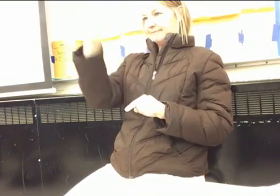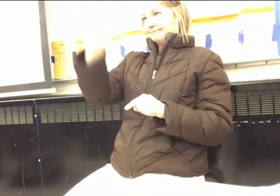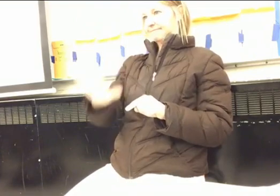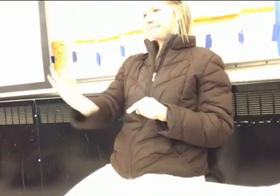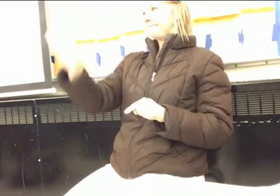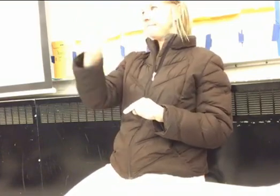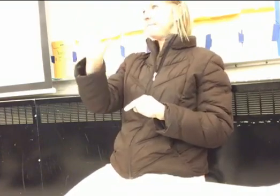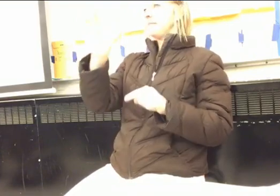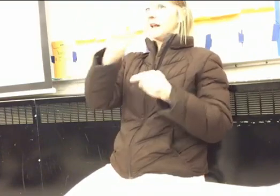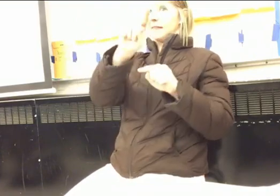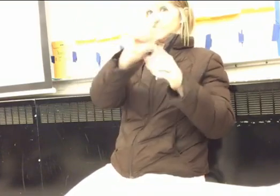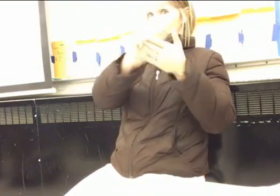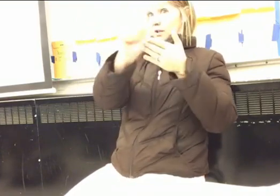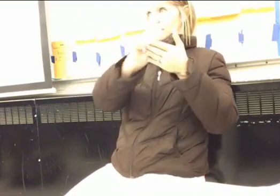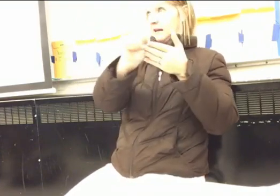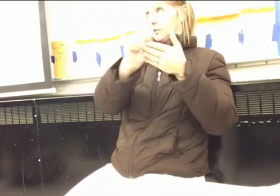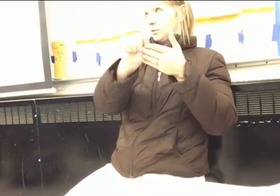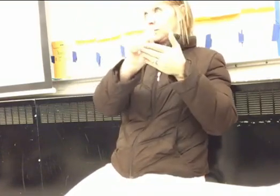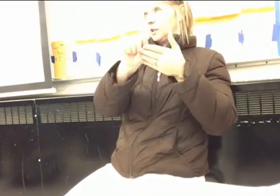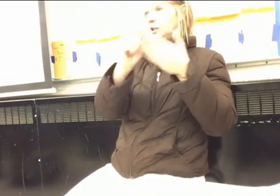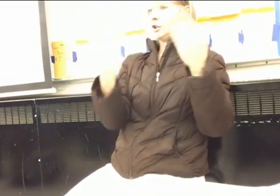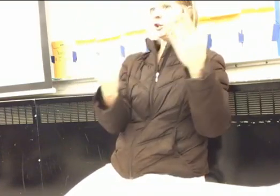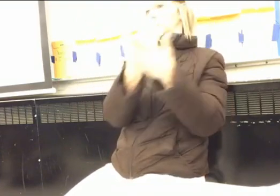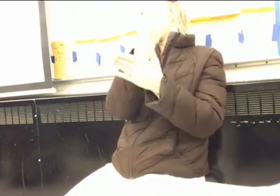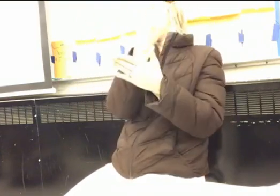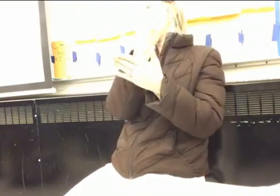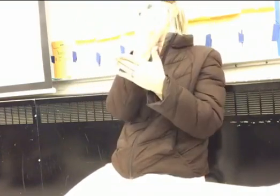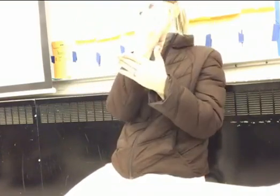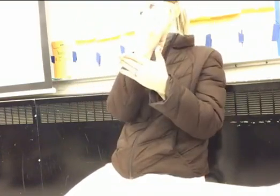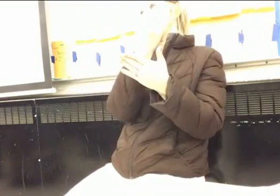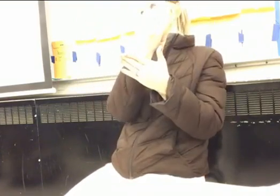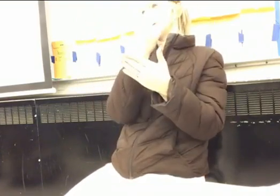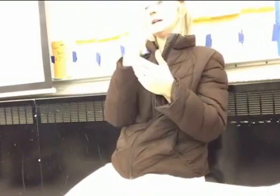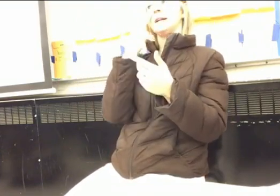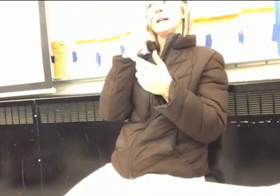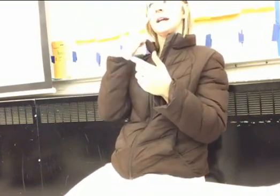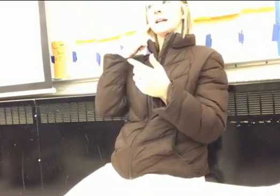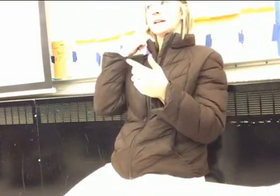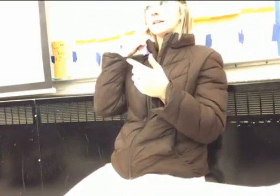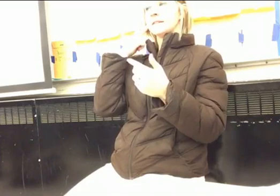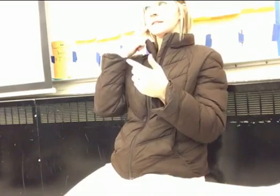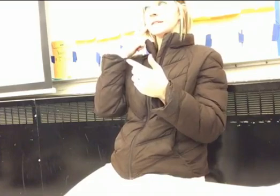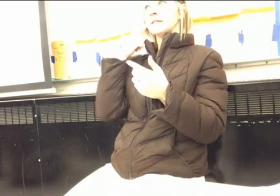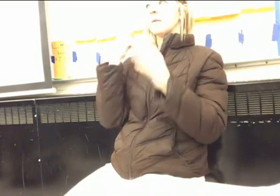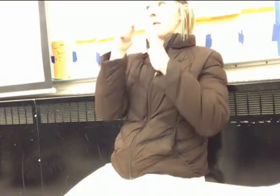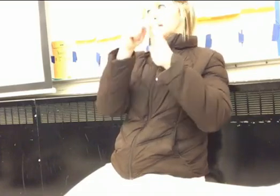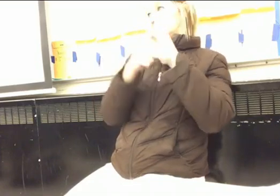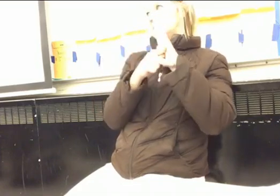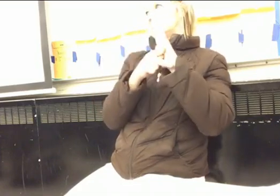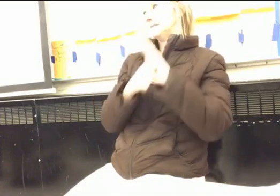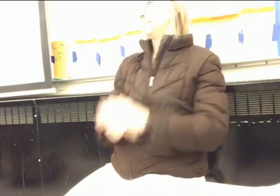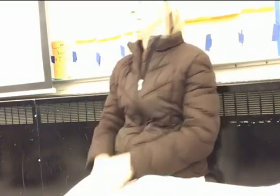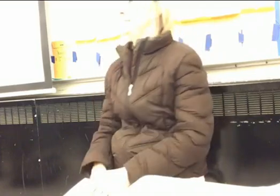and if you will write next to that, new native policies.